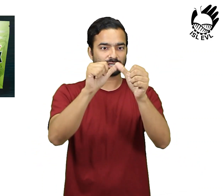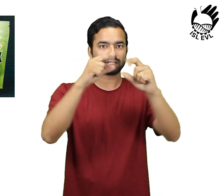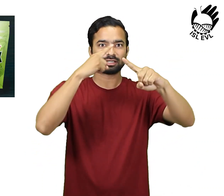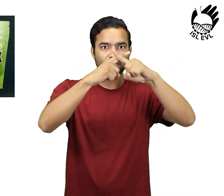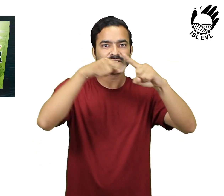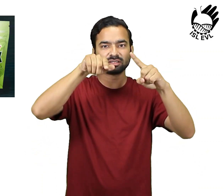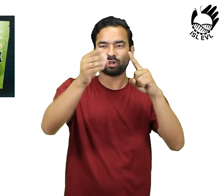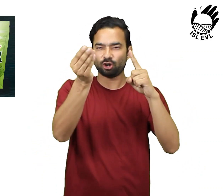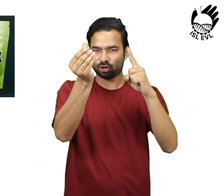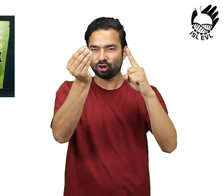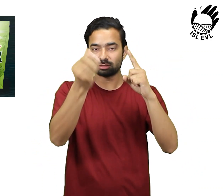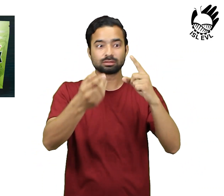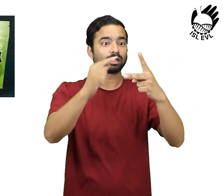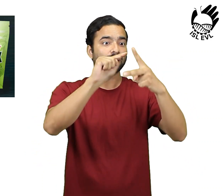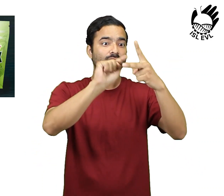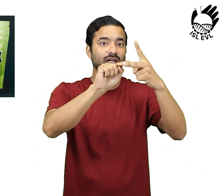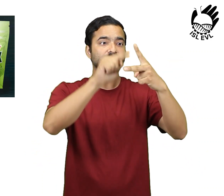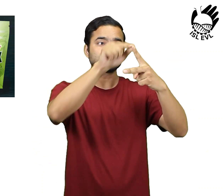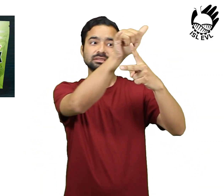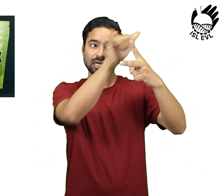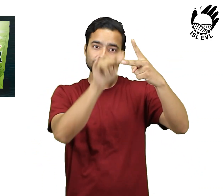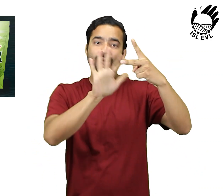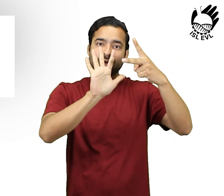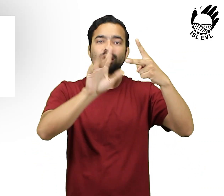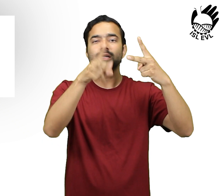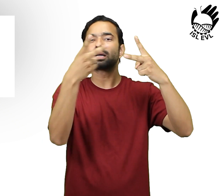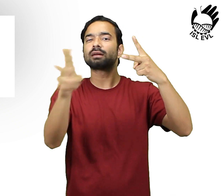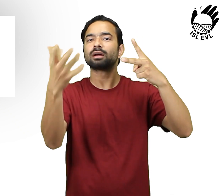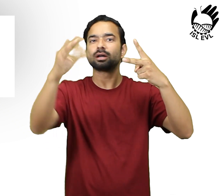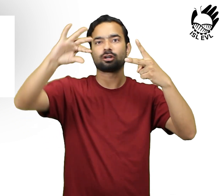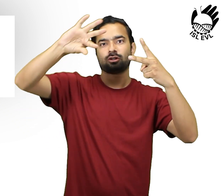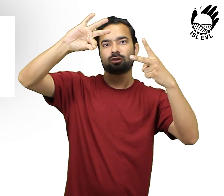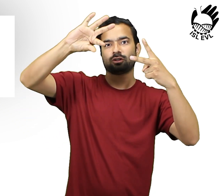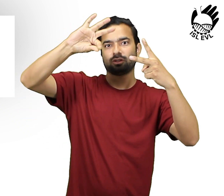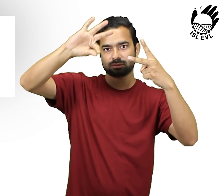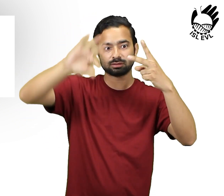For making the bouncy ball, most material used is the same as used for making the slime.